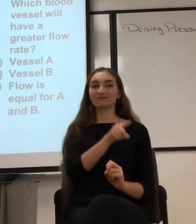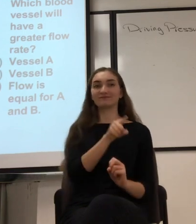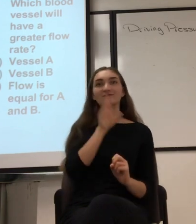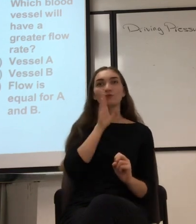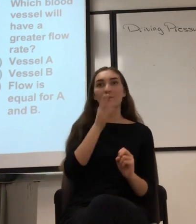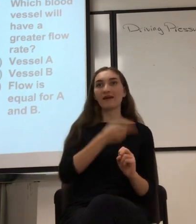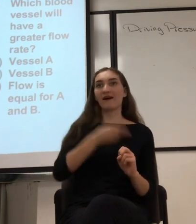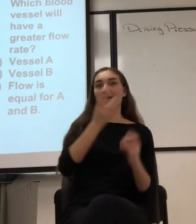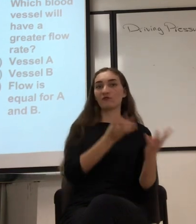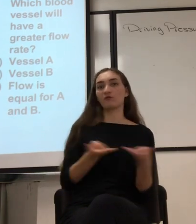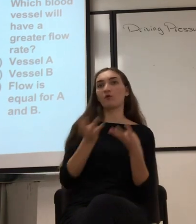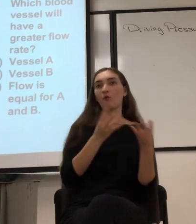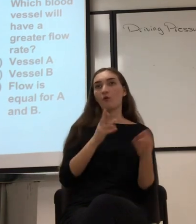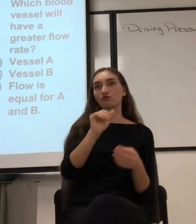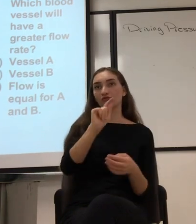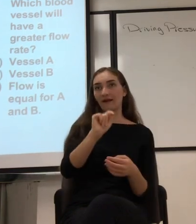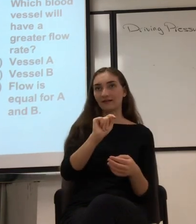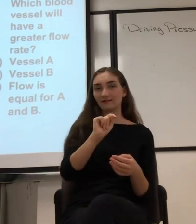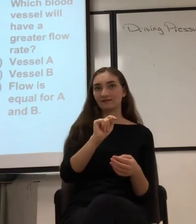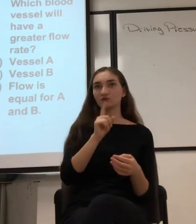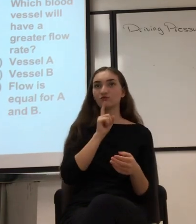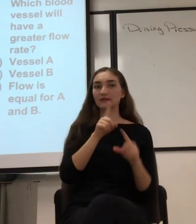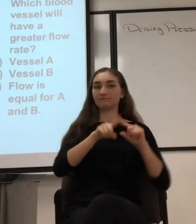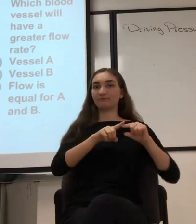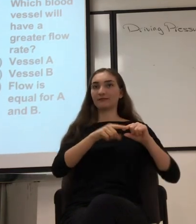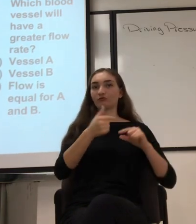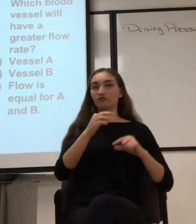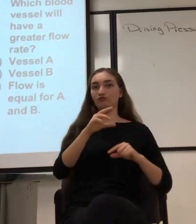not the higher number, okay?